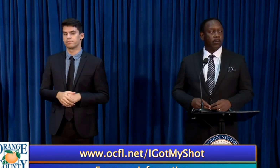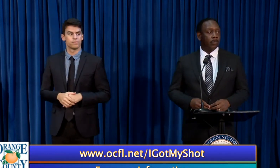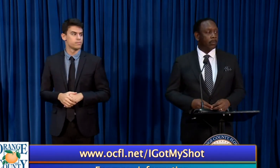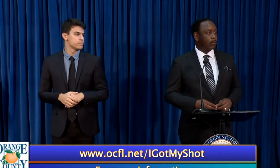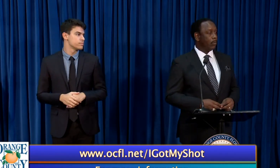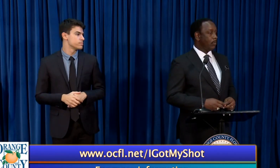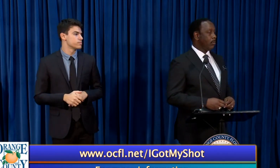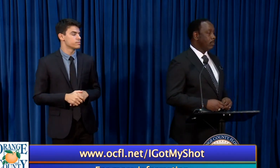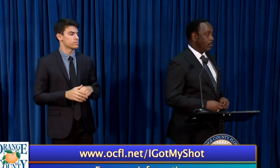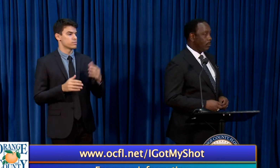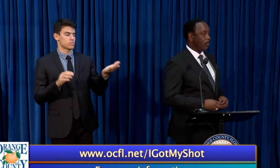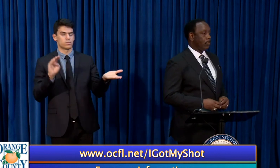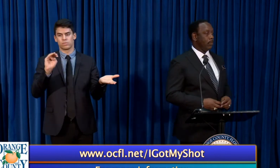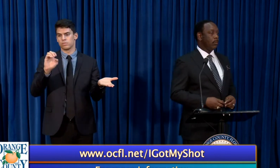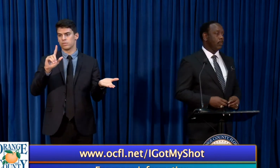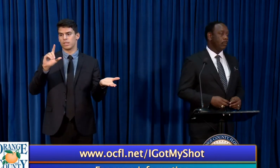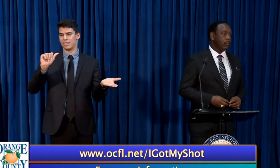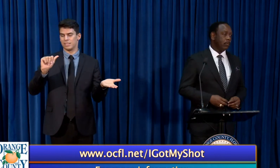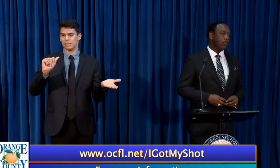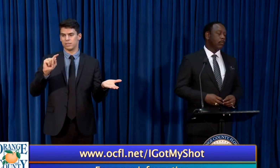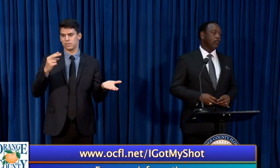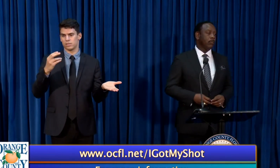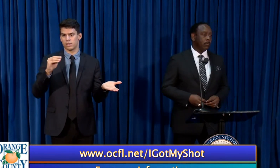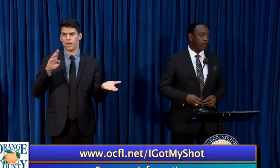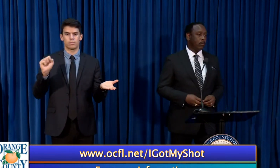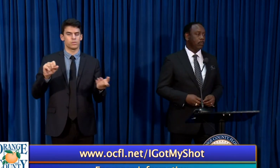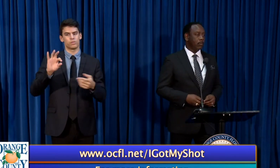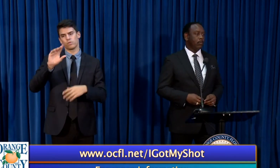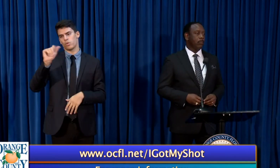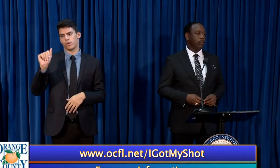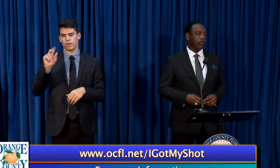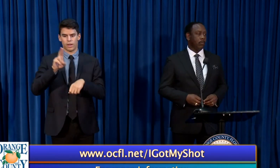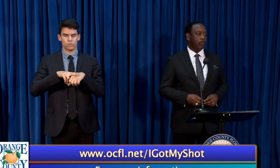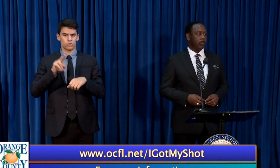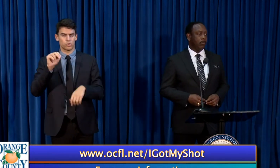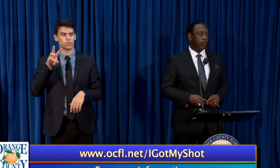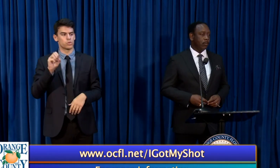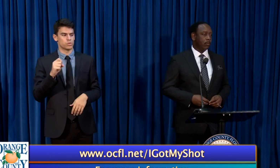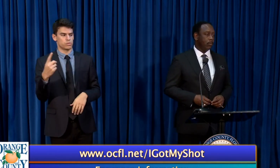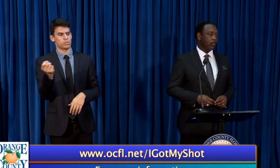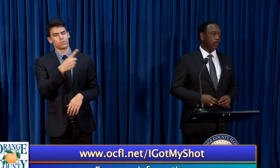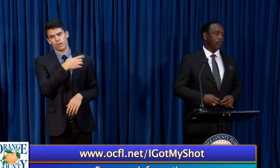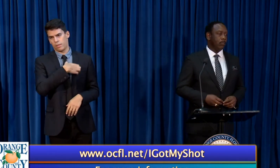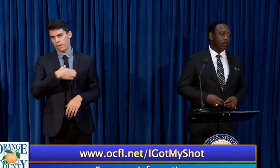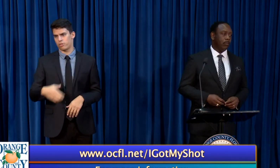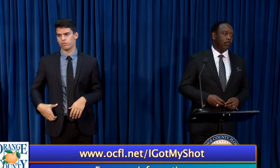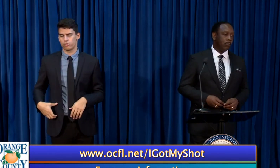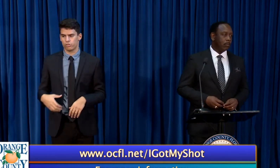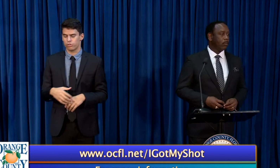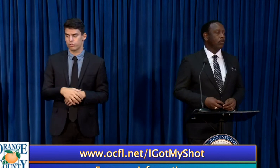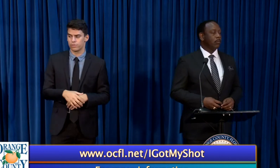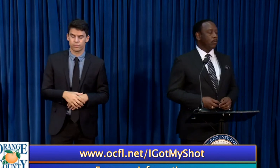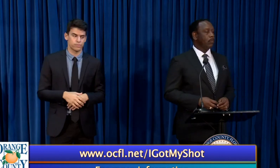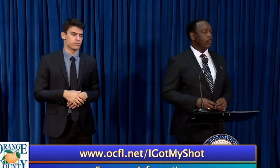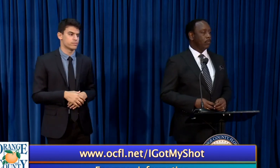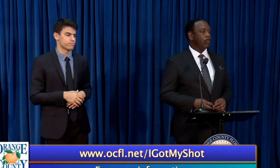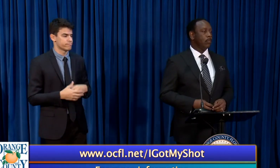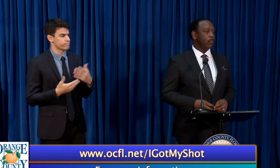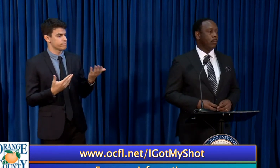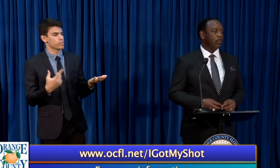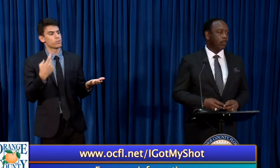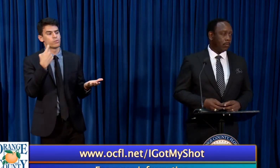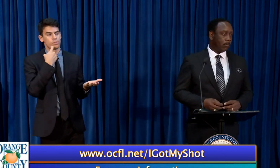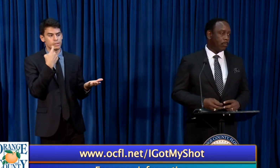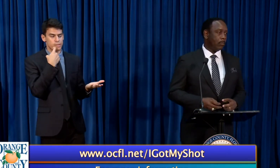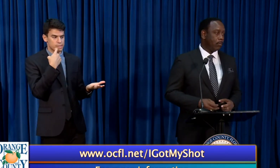This is Melissa Thomas with Florida National News. So my question is for you, Mayor Demings. Obviously, recently you